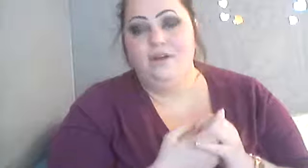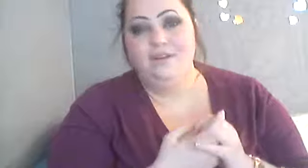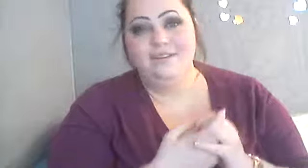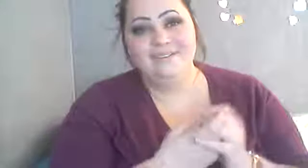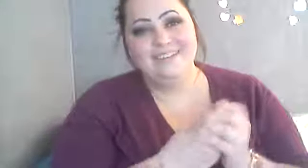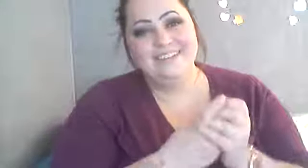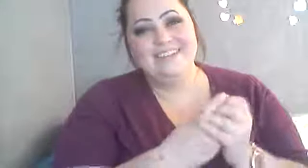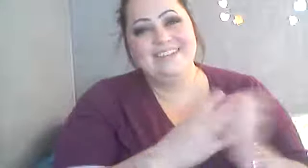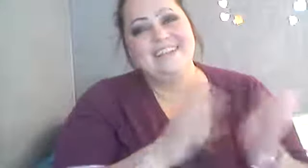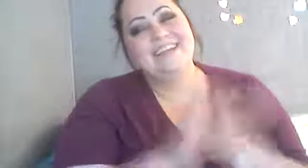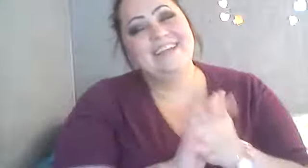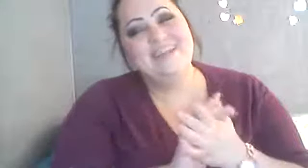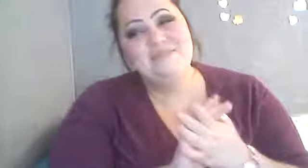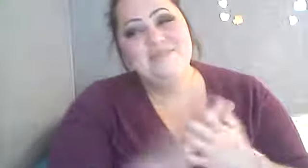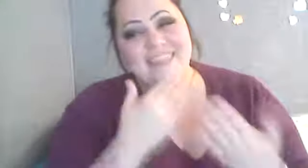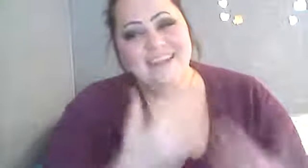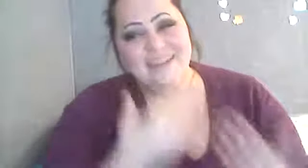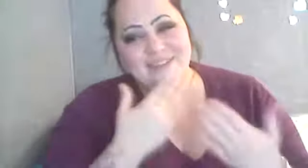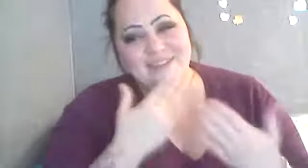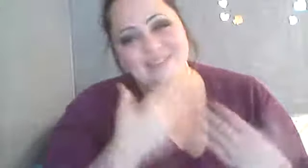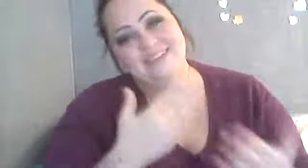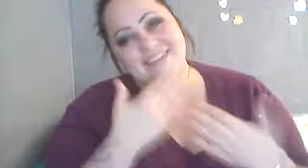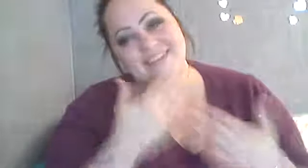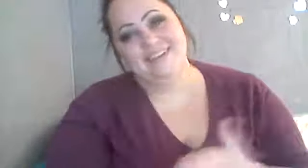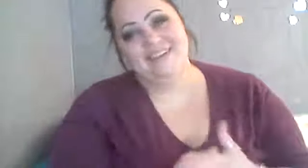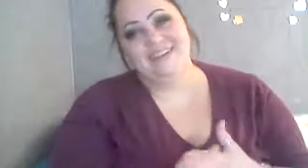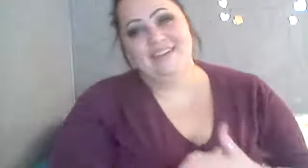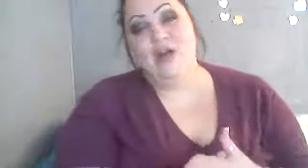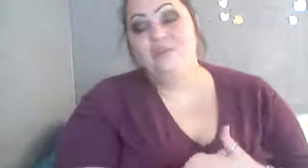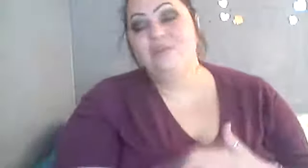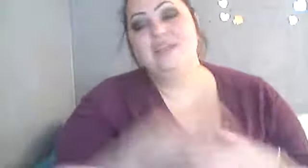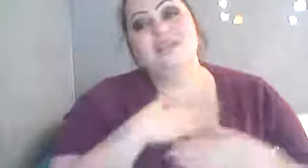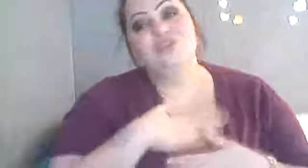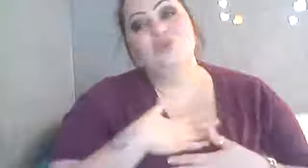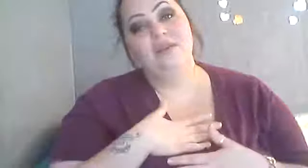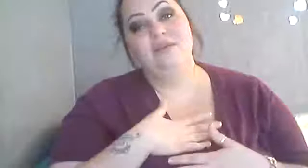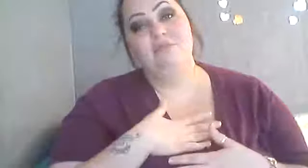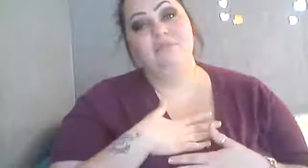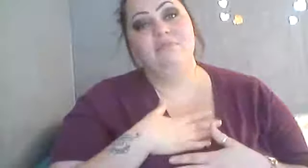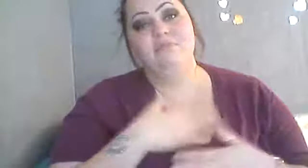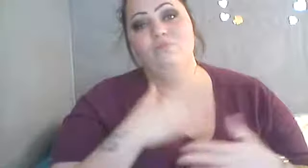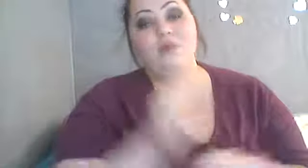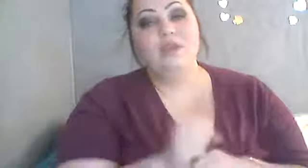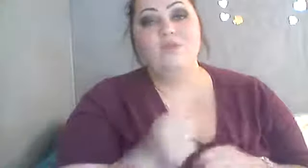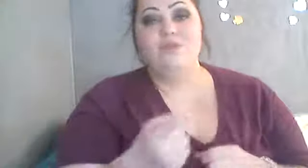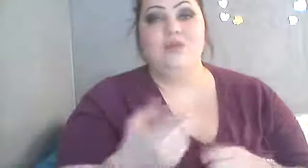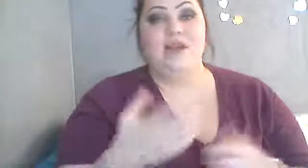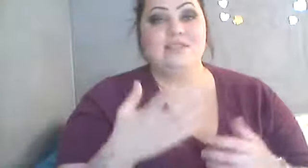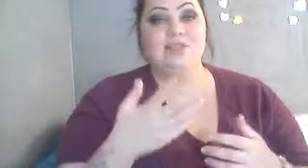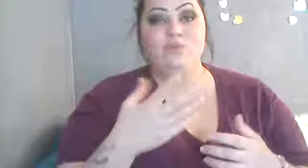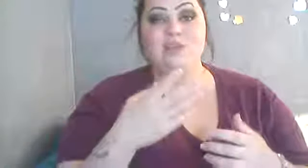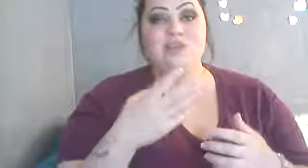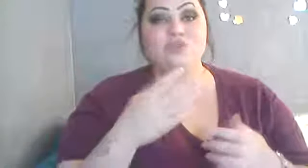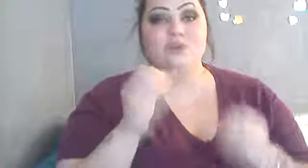aw, Kiyomi, thank you. No, I really enjoy working with you guys, and I really enjoy being